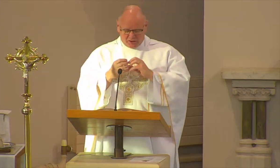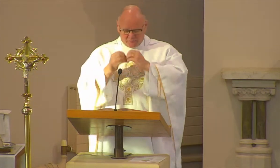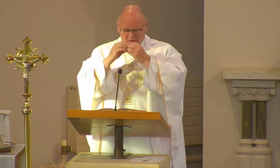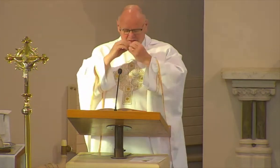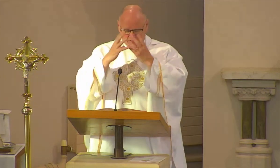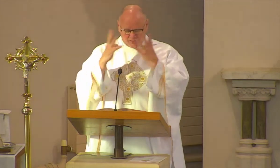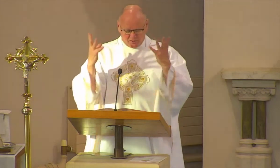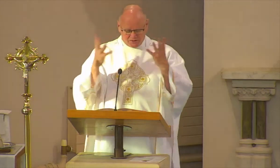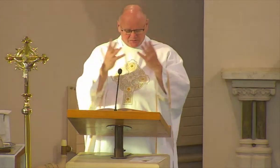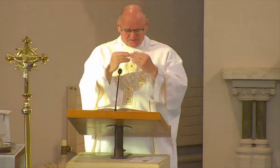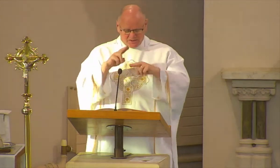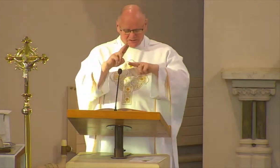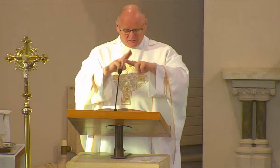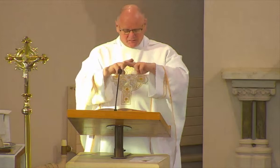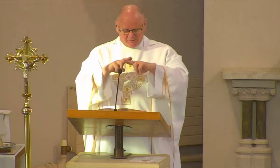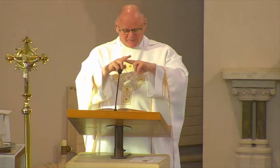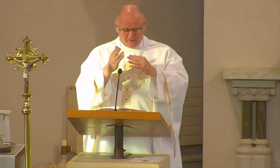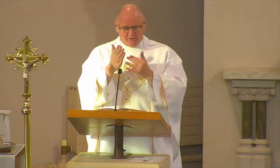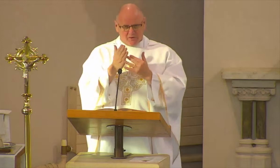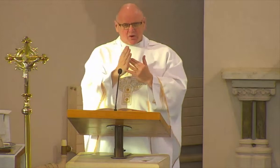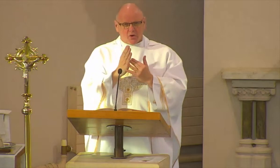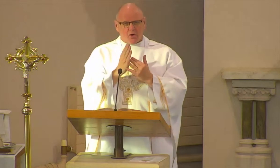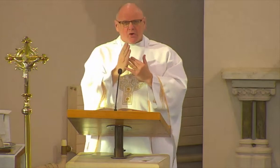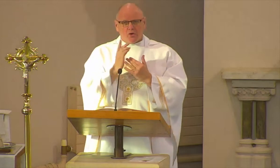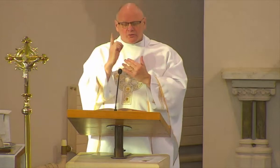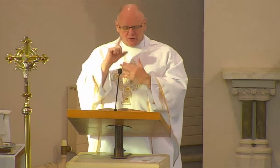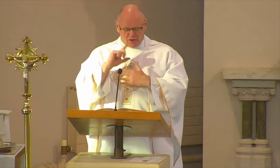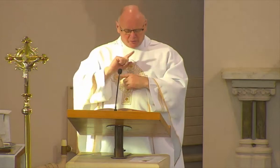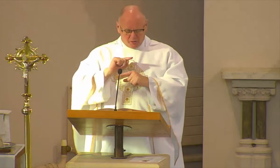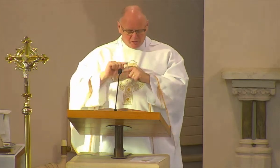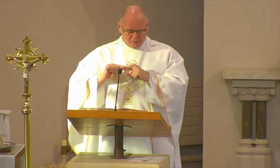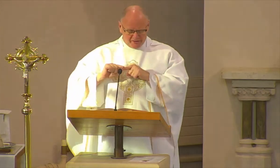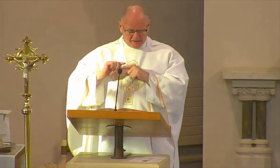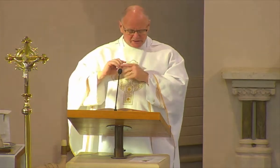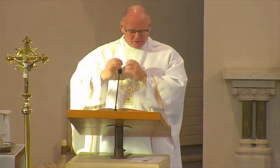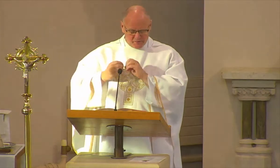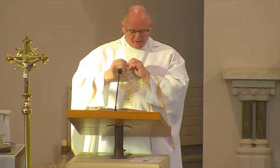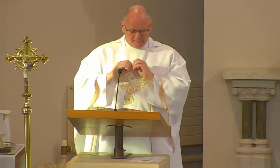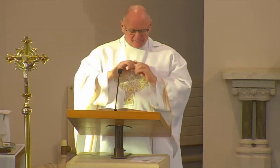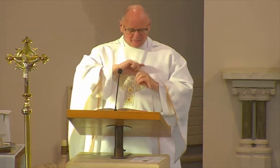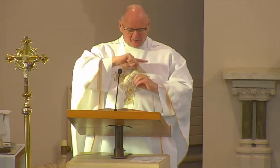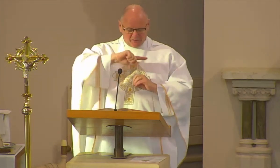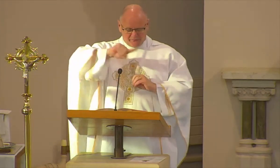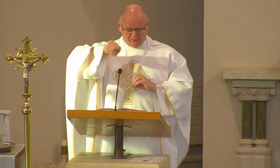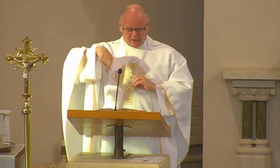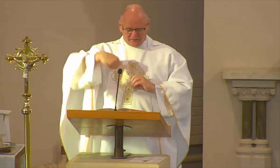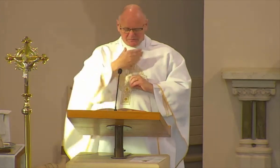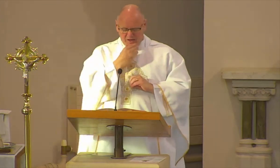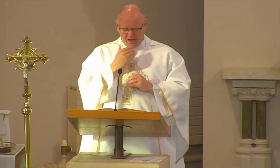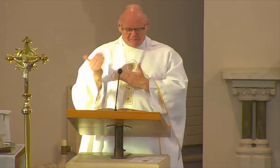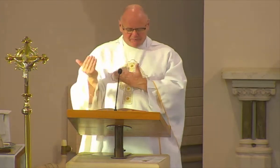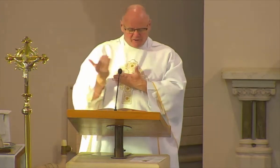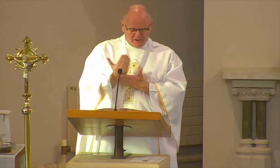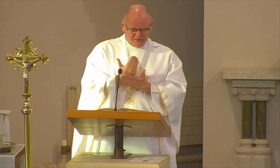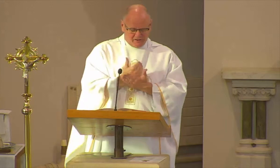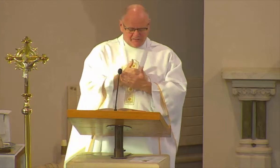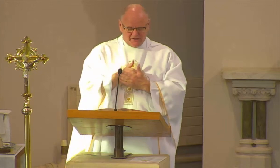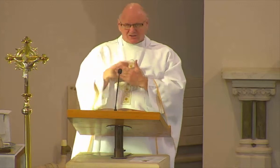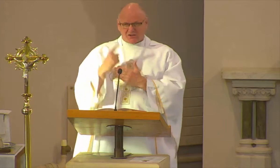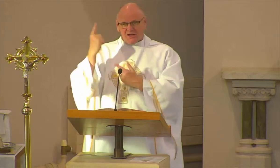made, consubstantial with the Father. Through him all things were made. For us men, for our salvation, he